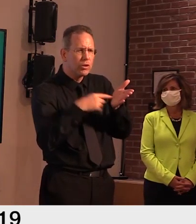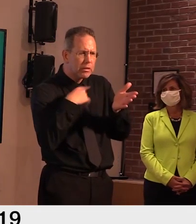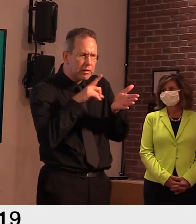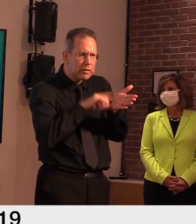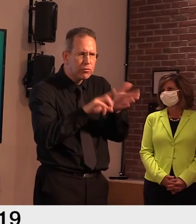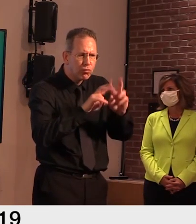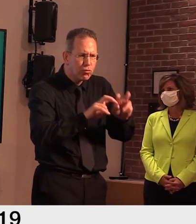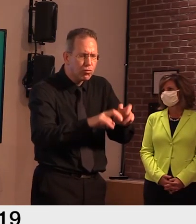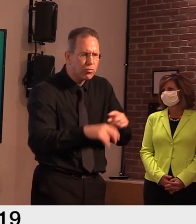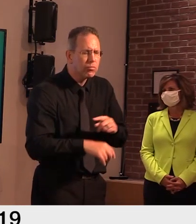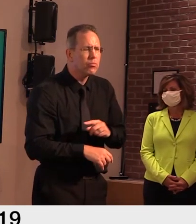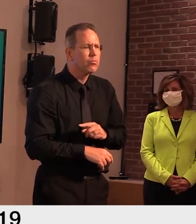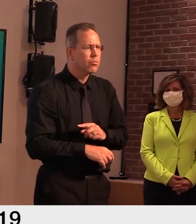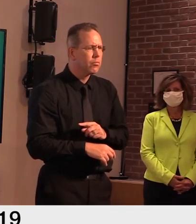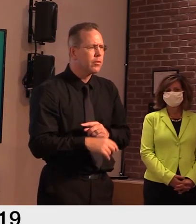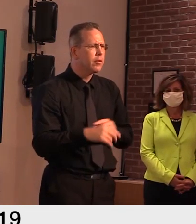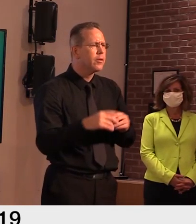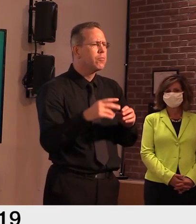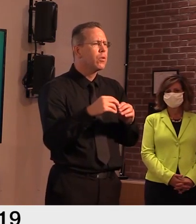to Wuhan.